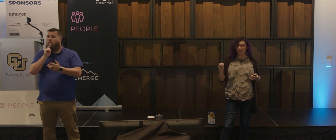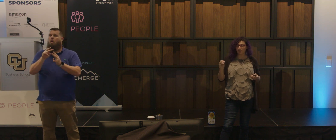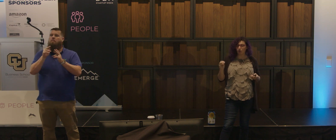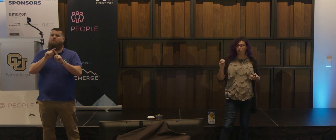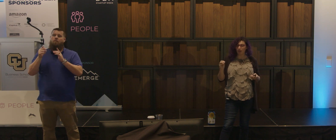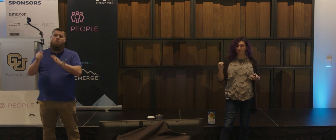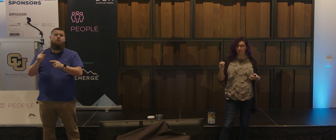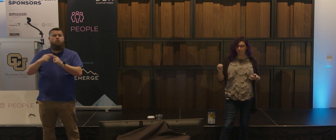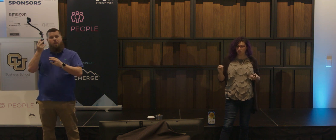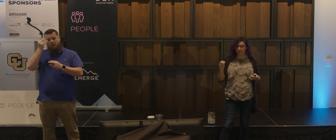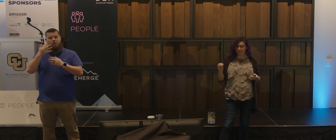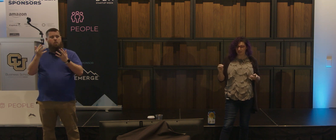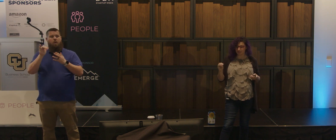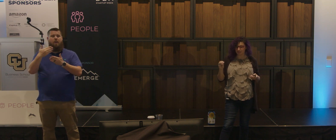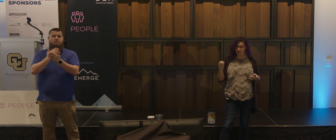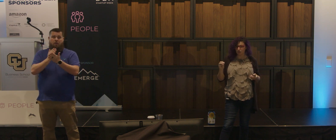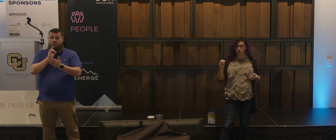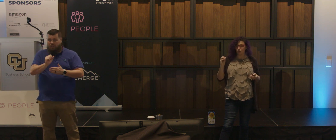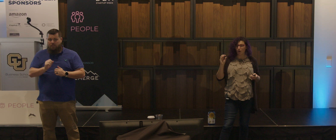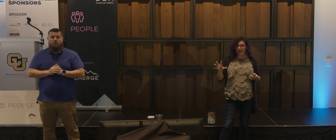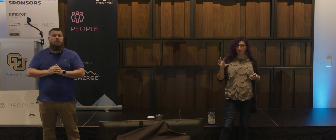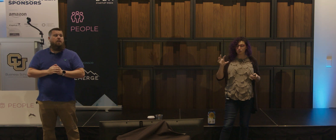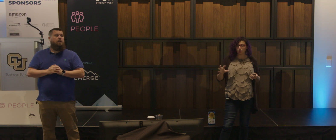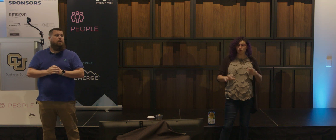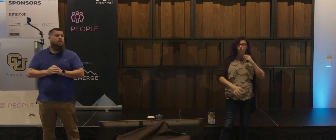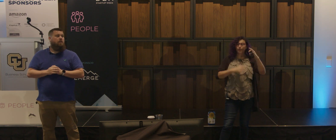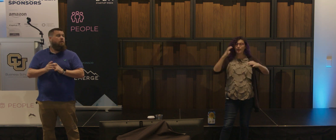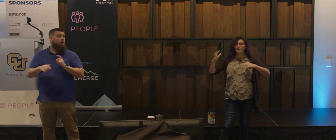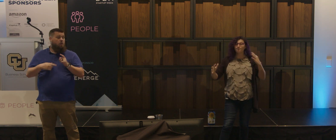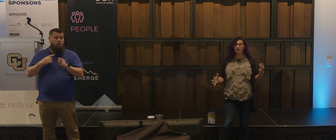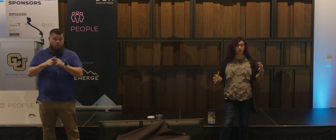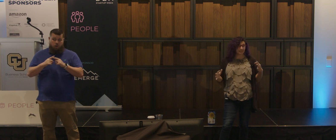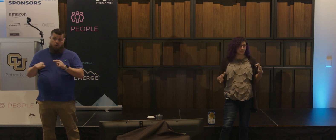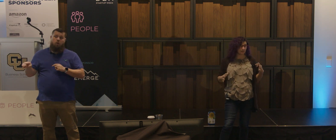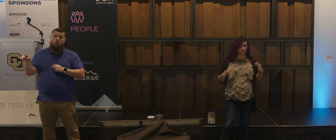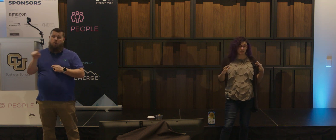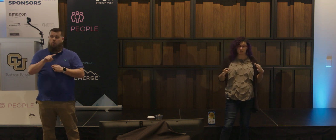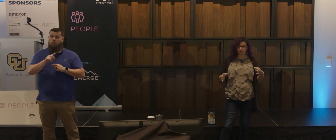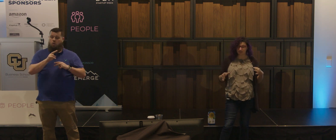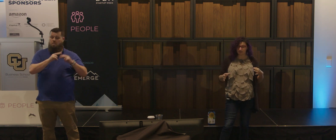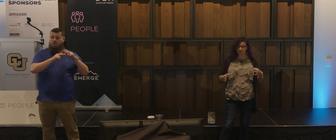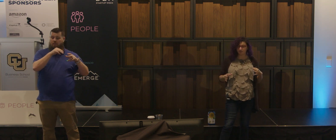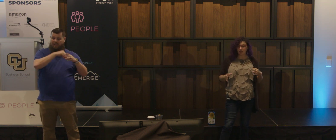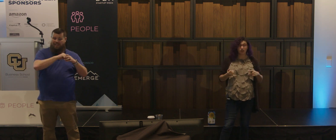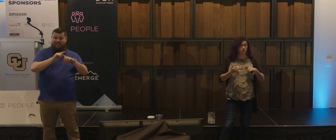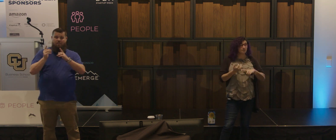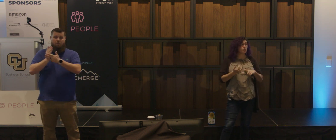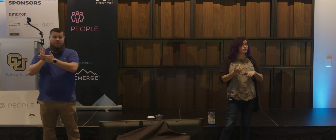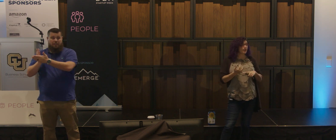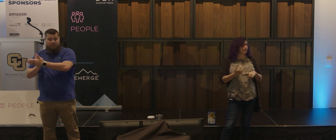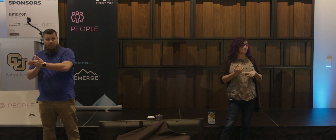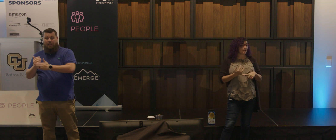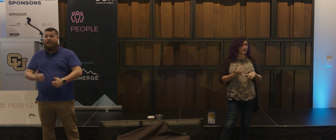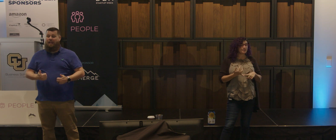to think about what that budget is. So as you build in these different pieces,